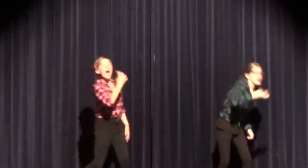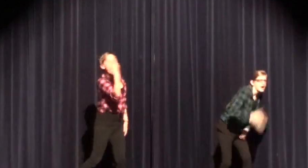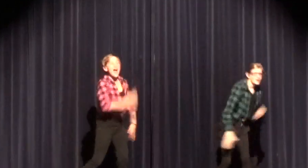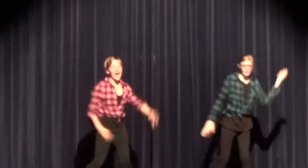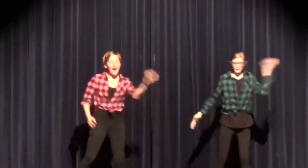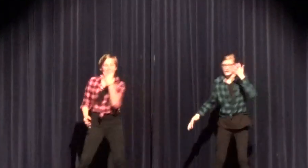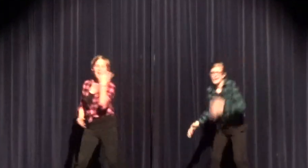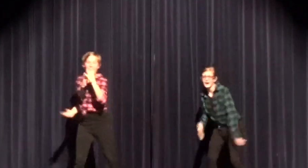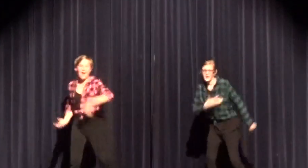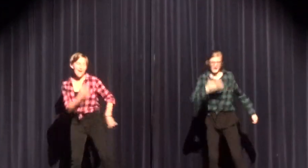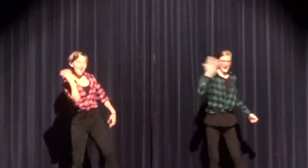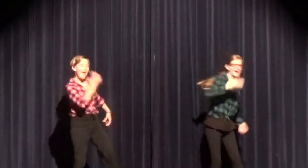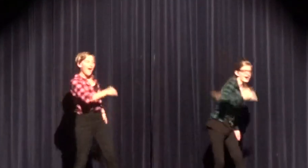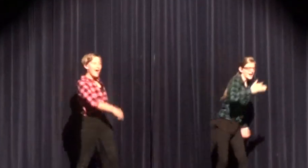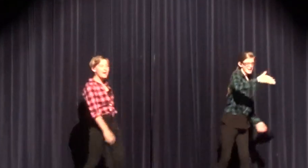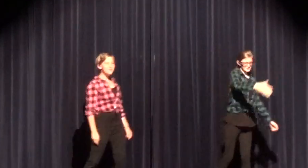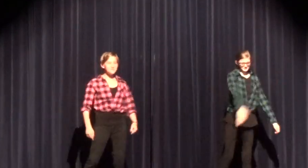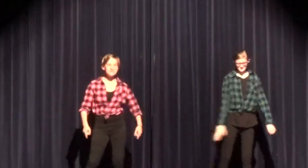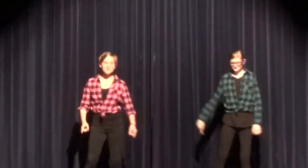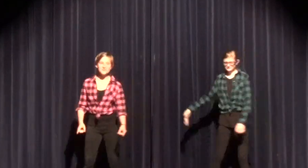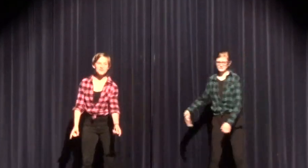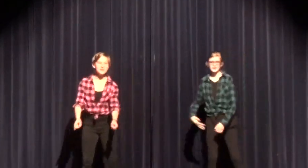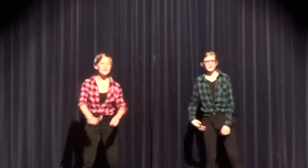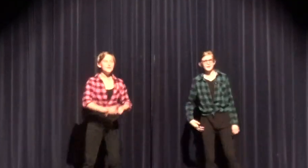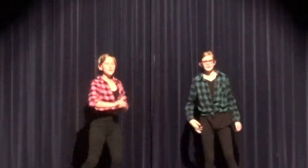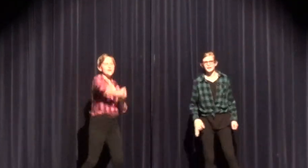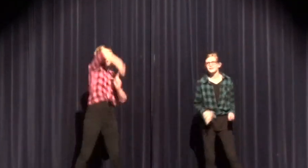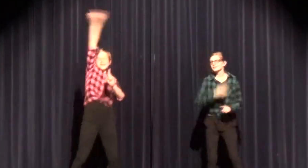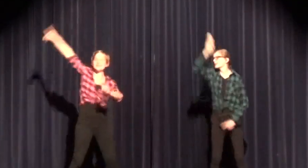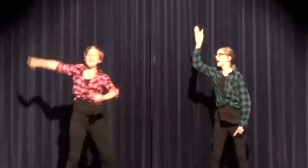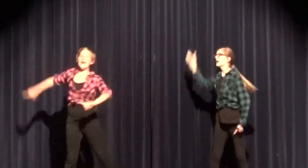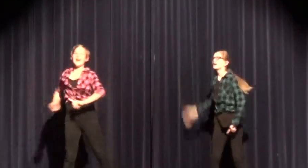oh, oh, oh, oh, as you should've got to scale